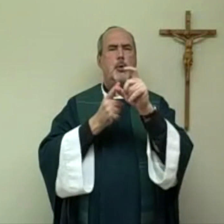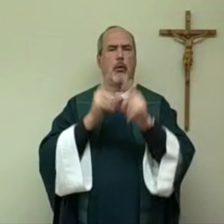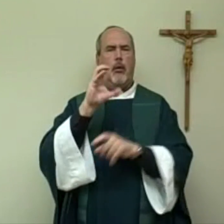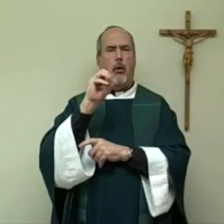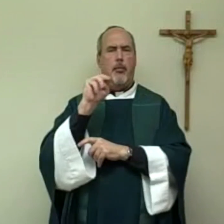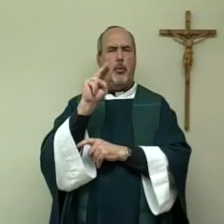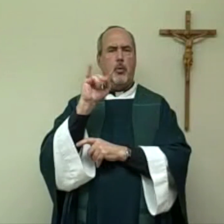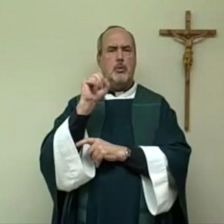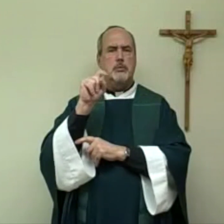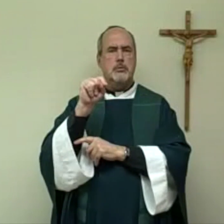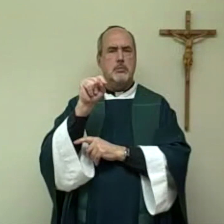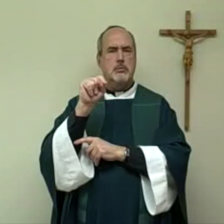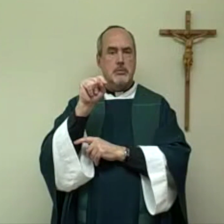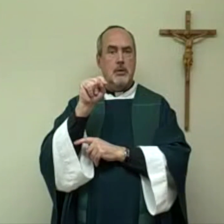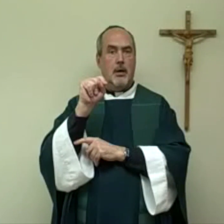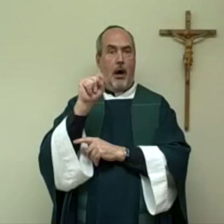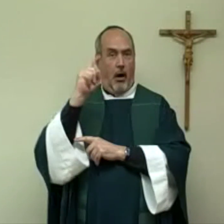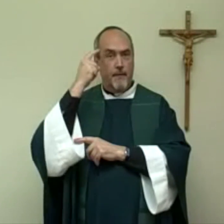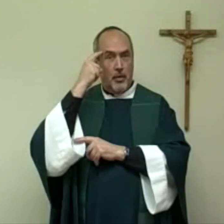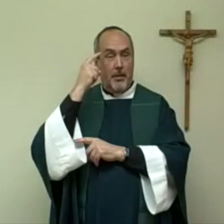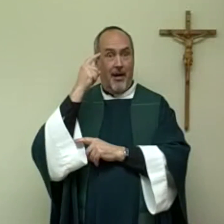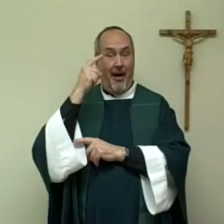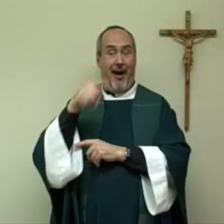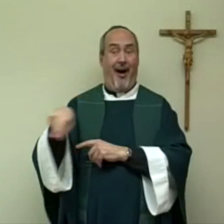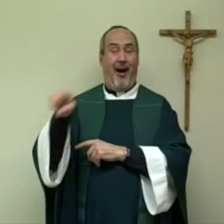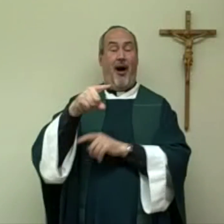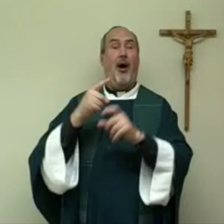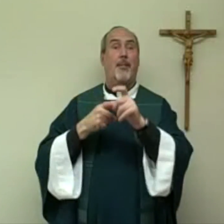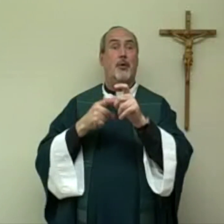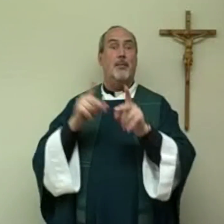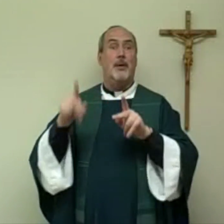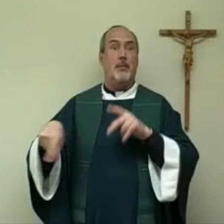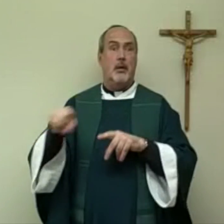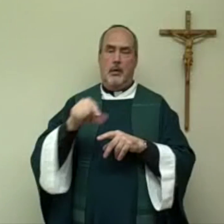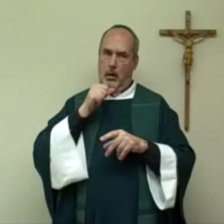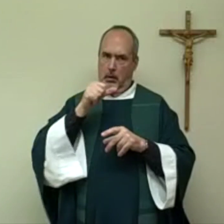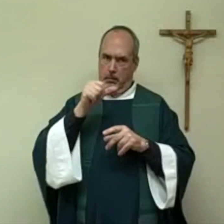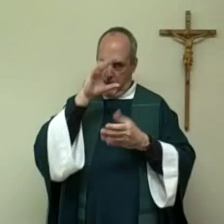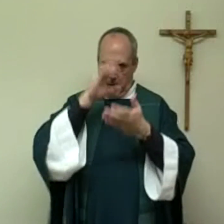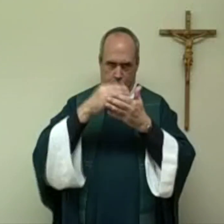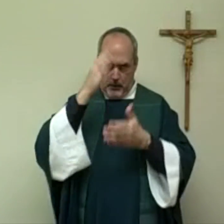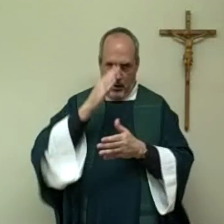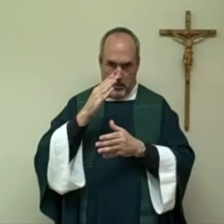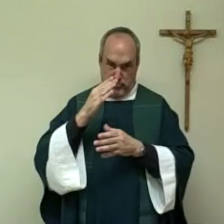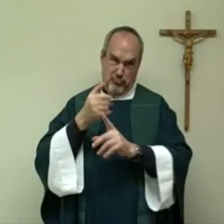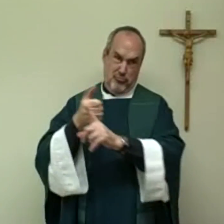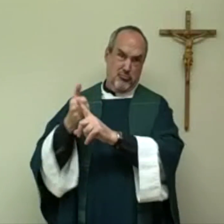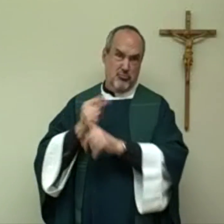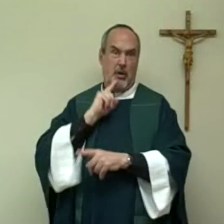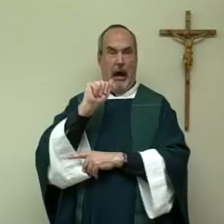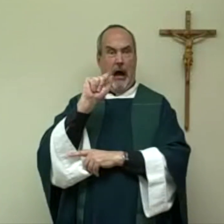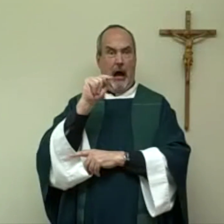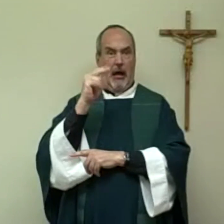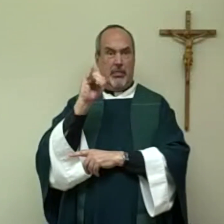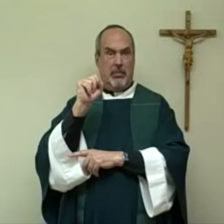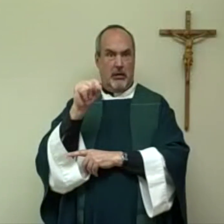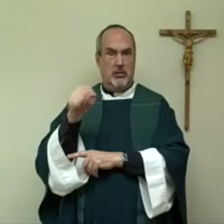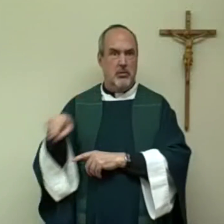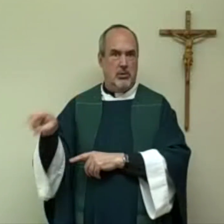sad because Yugoslavia really suffered under the communist regime at that time. And as you know, most communists don't believe in God,